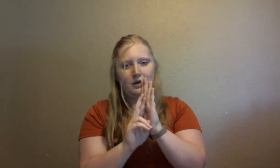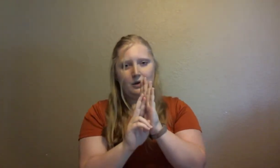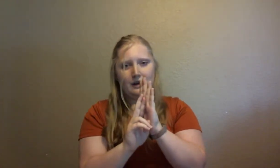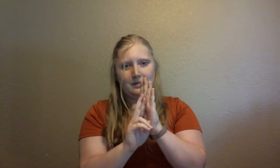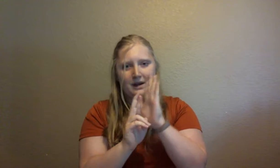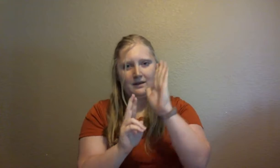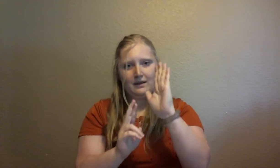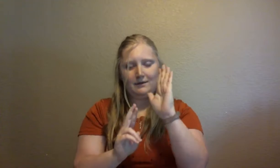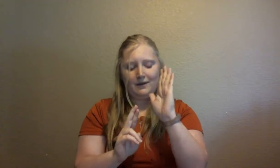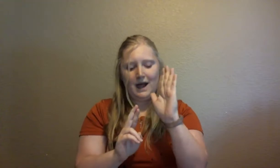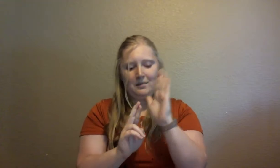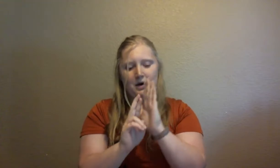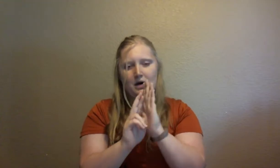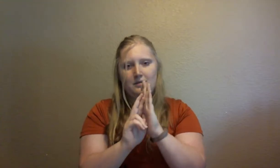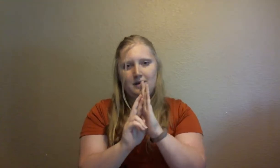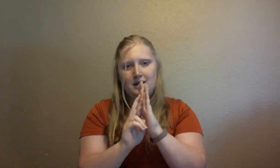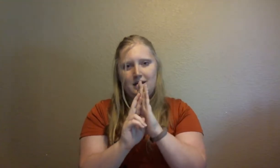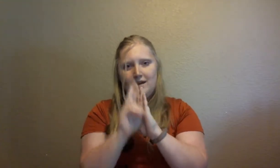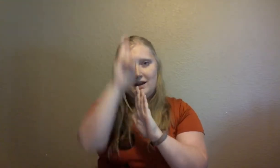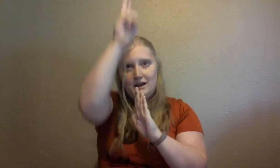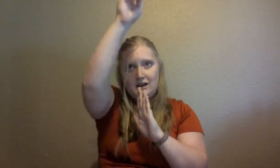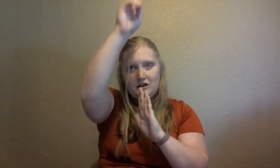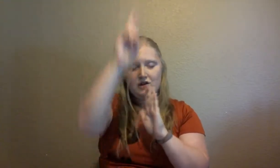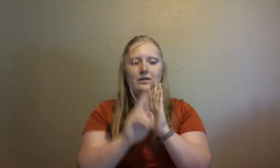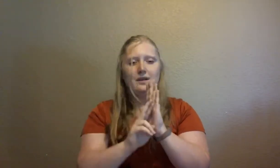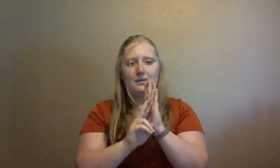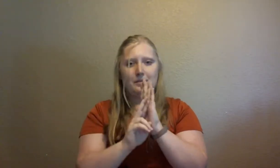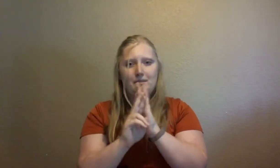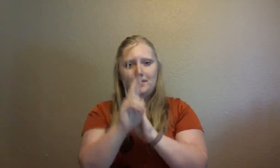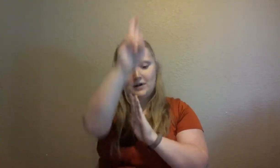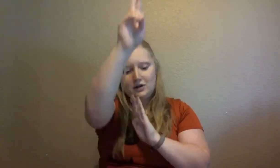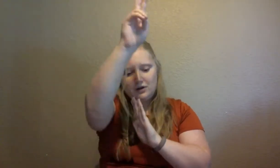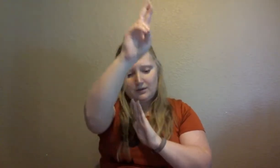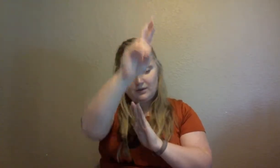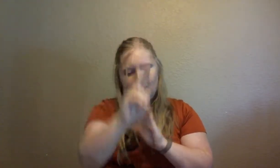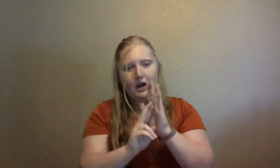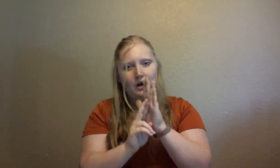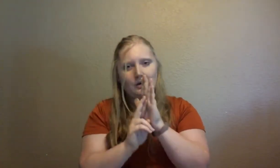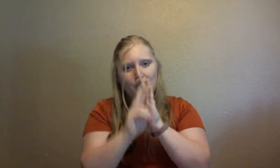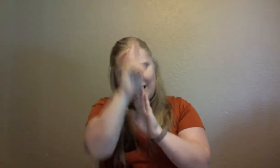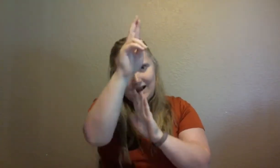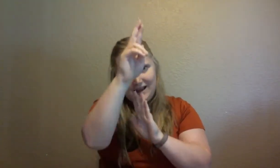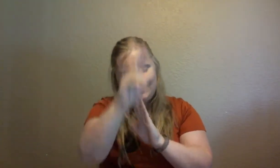then you hold it up against a flat palm and then it shoots up rocket.